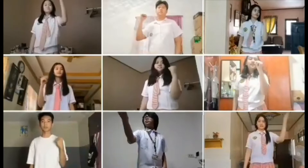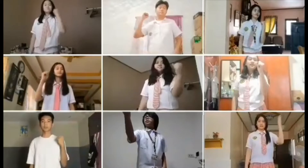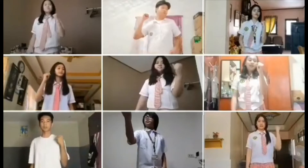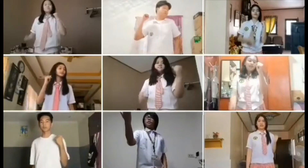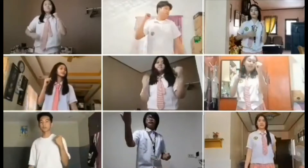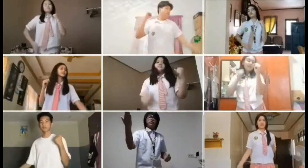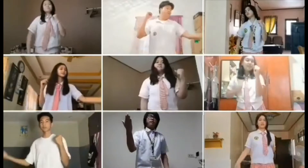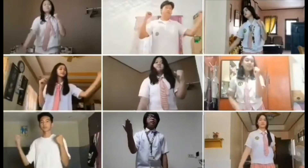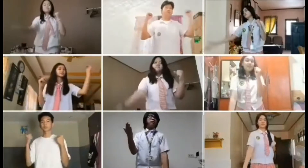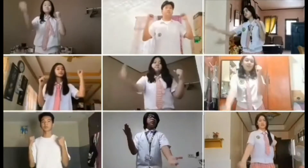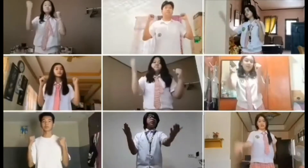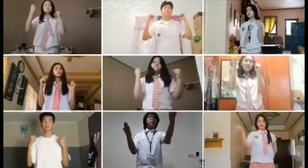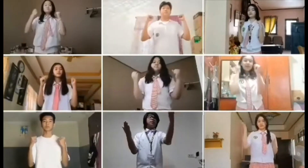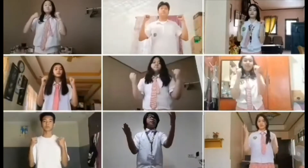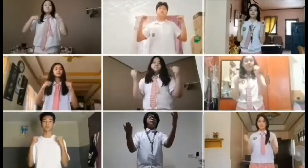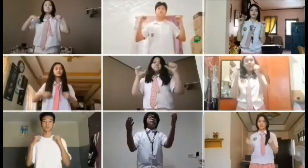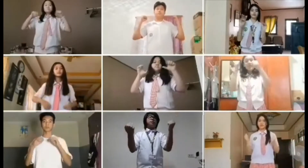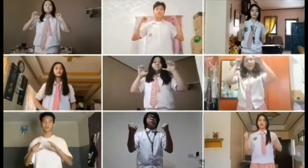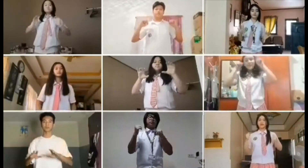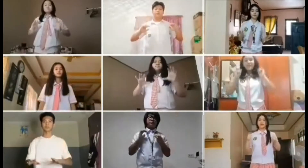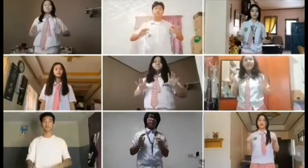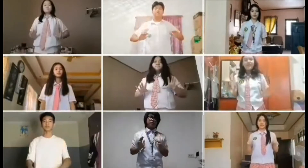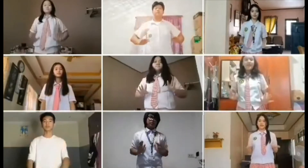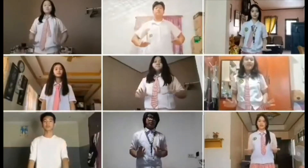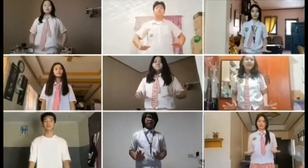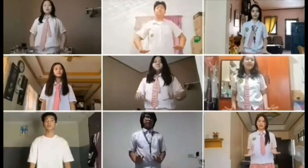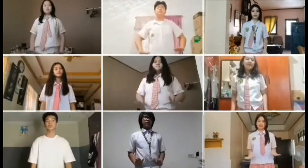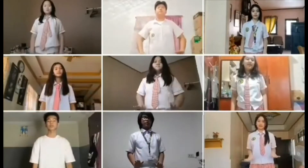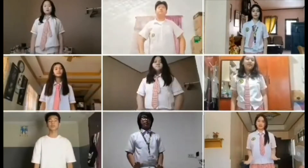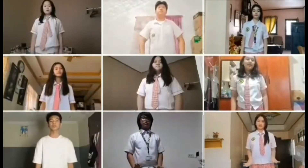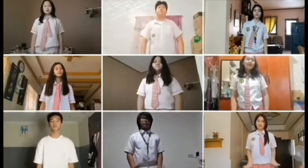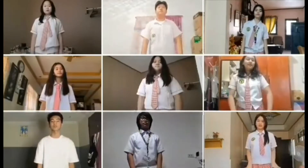by name to help the poor and